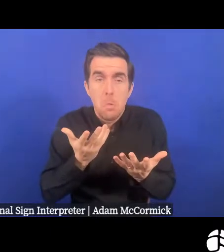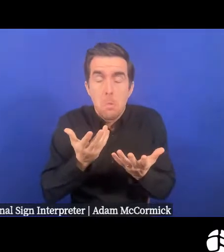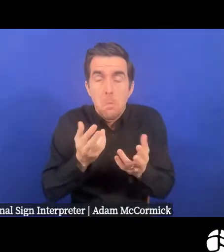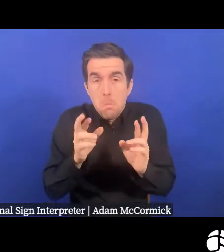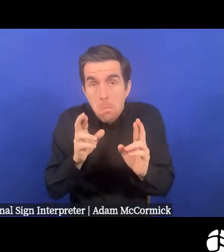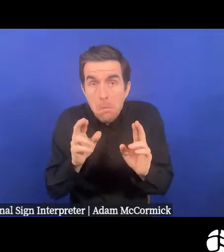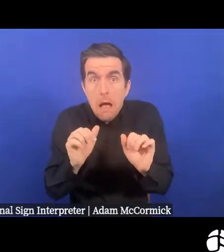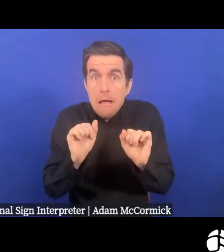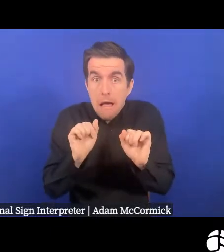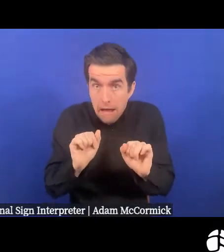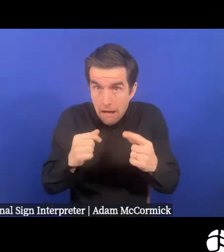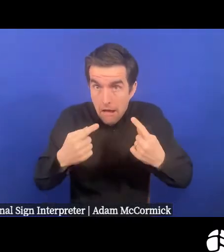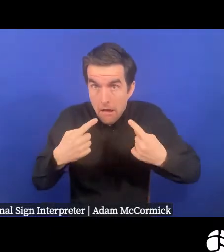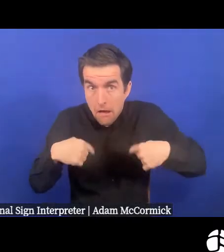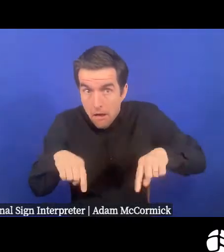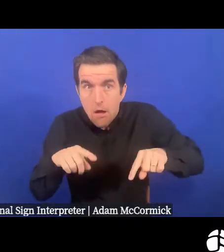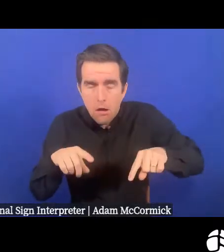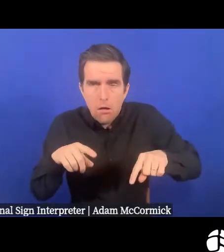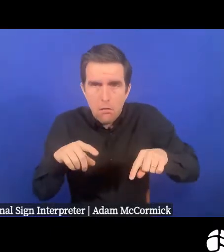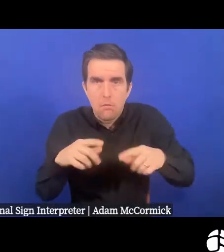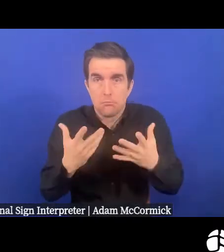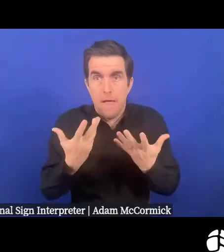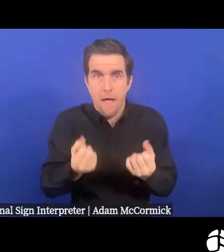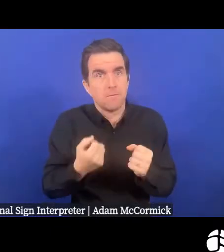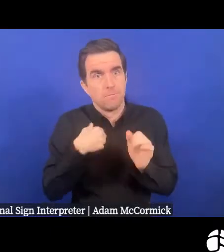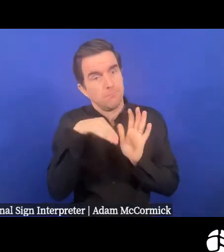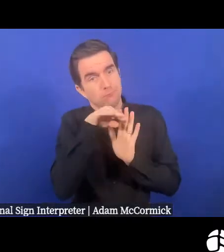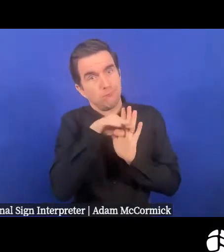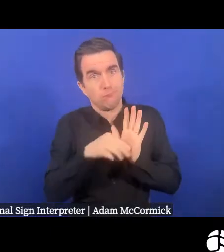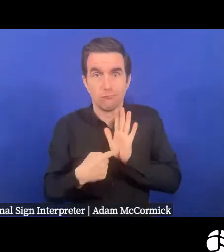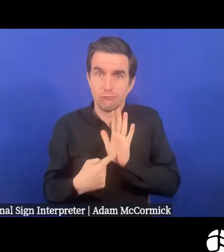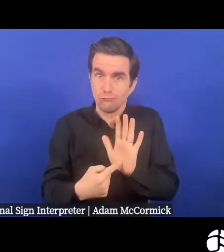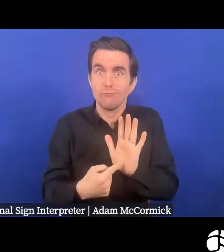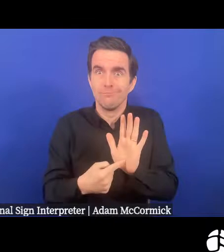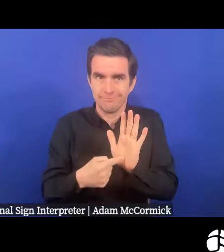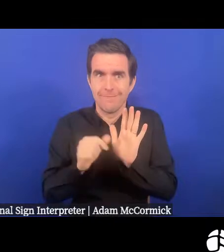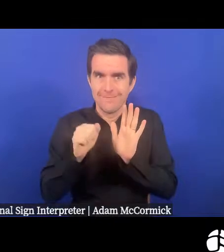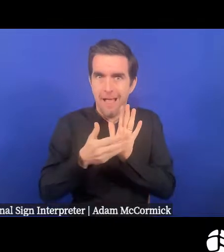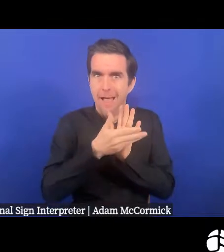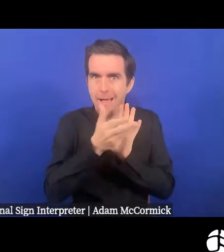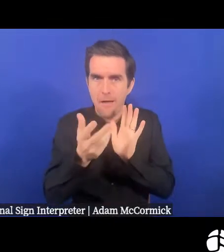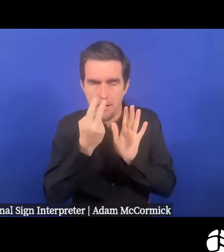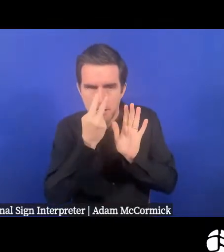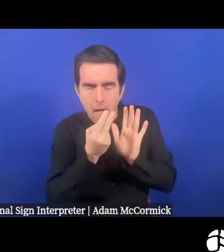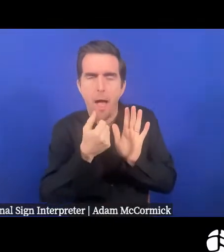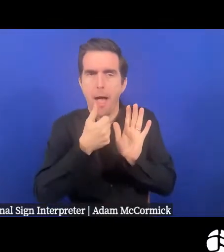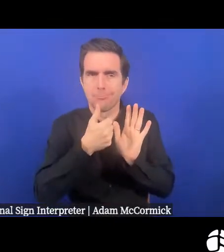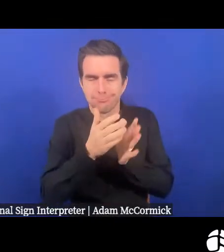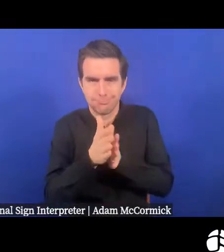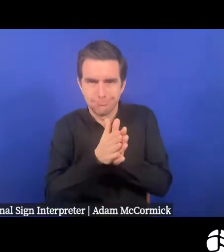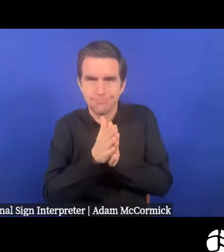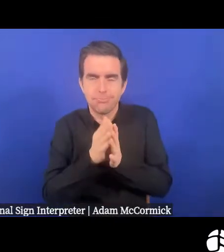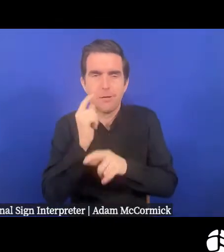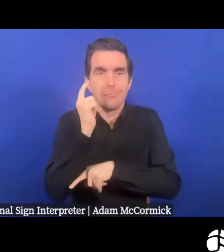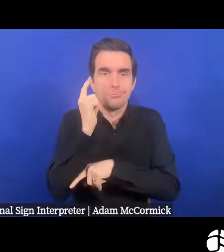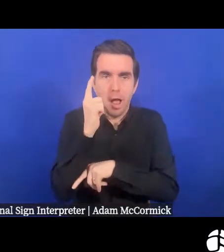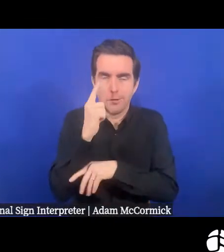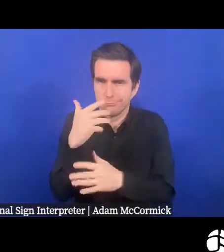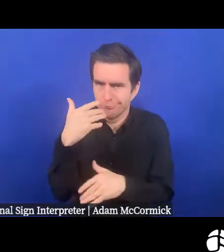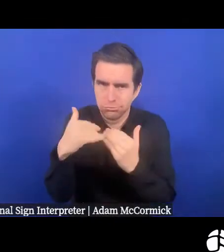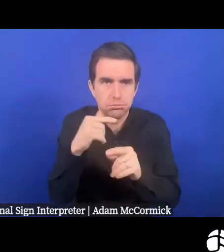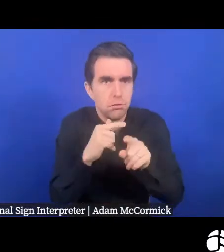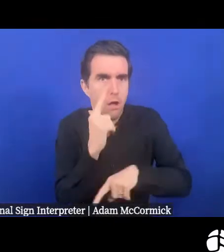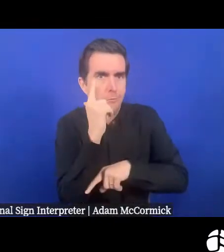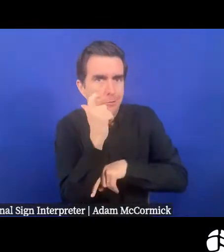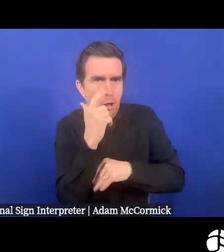is being in the right space. You have to be in these spaces to know that these documents are